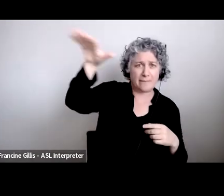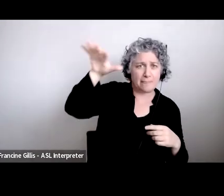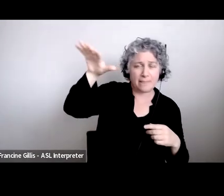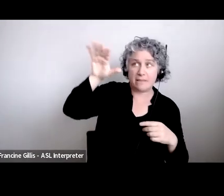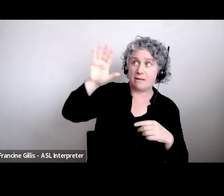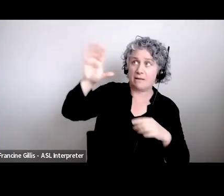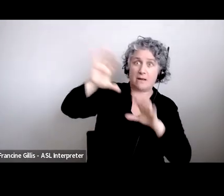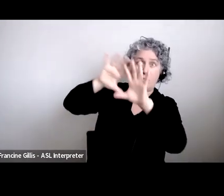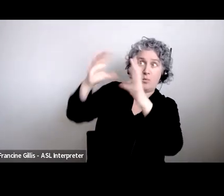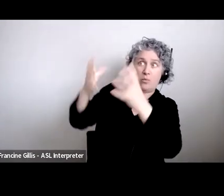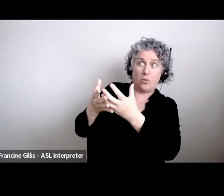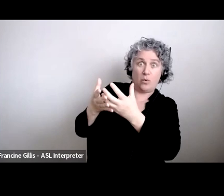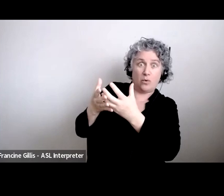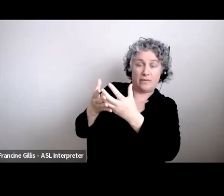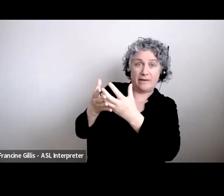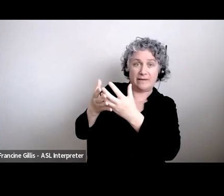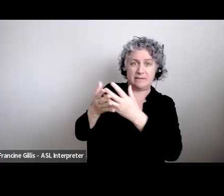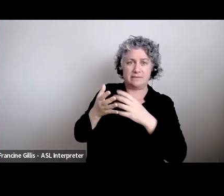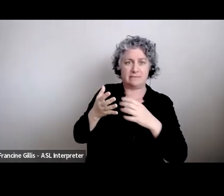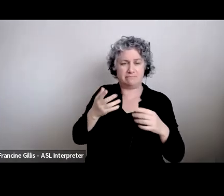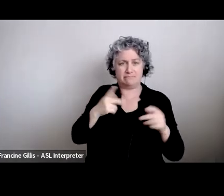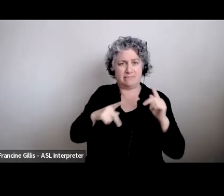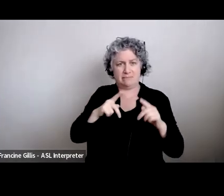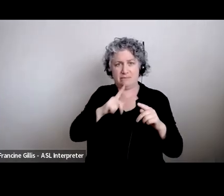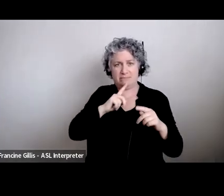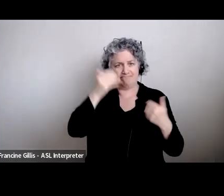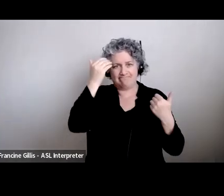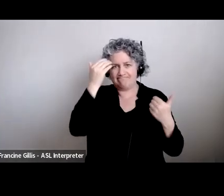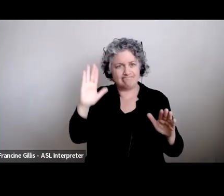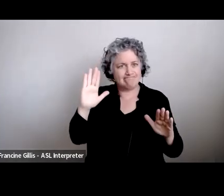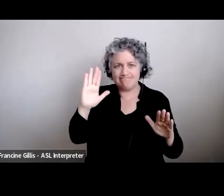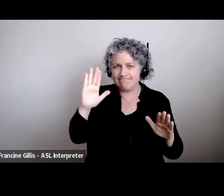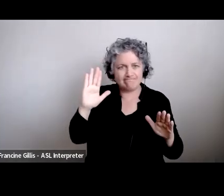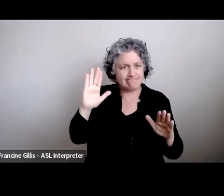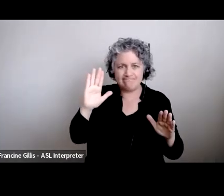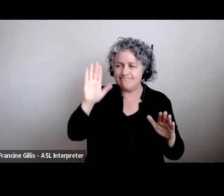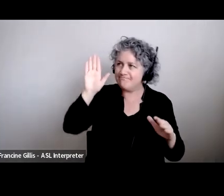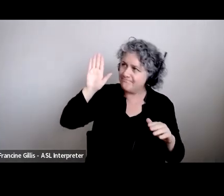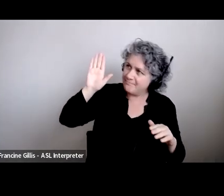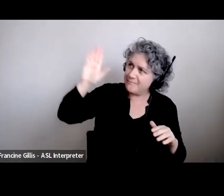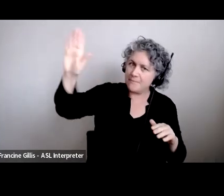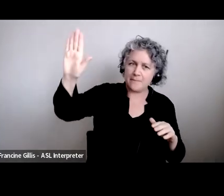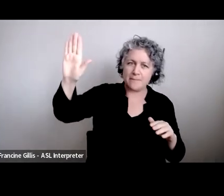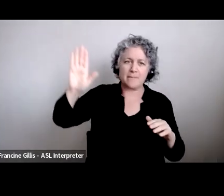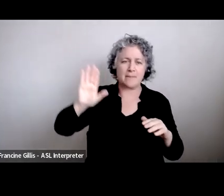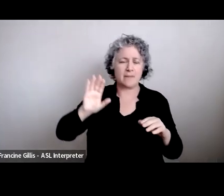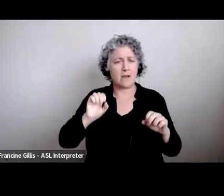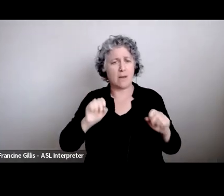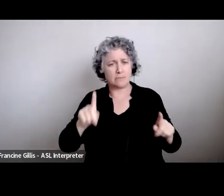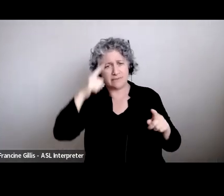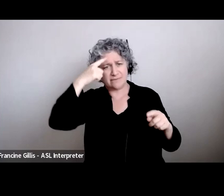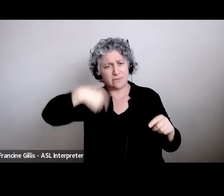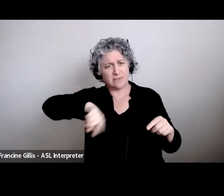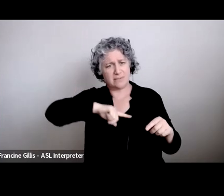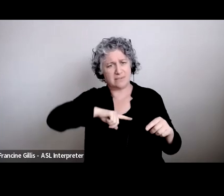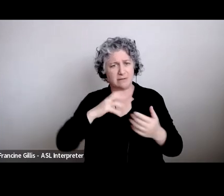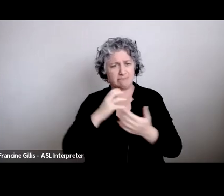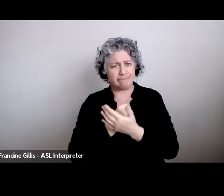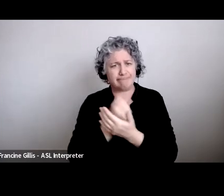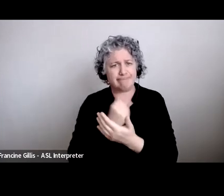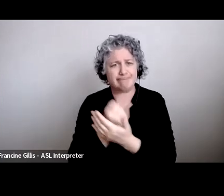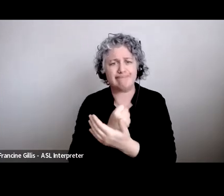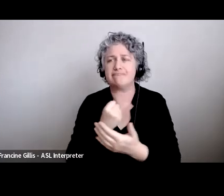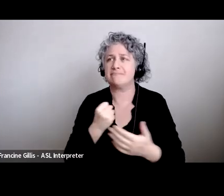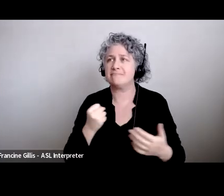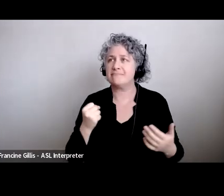world that is so little known to the rest of the world. That's an opportunity for us, and a